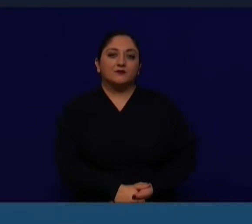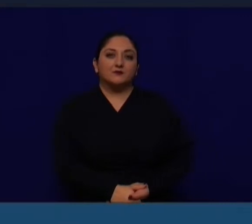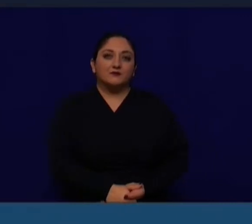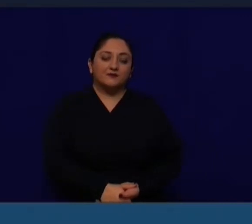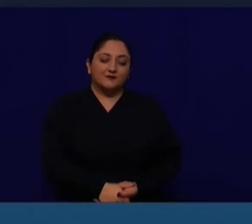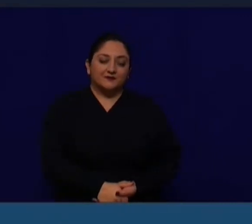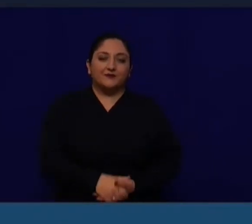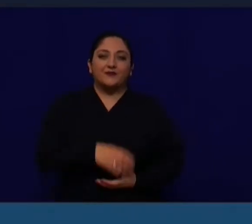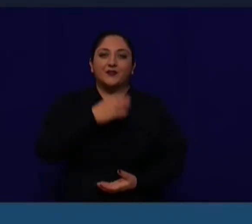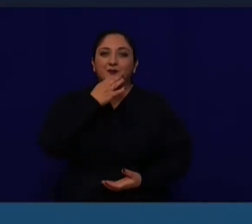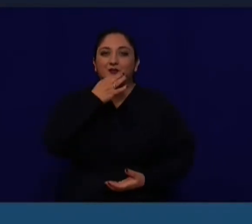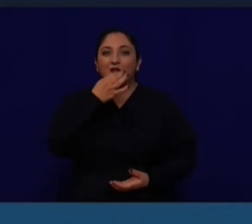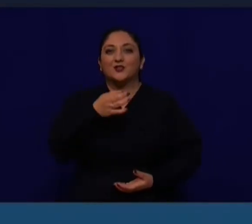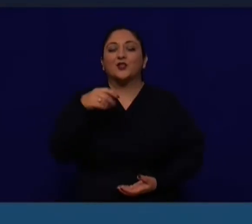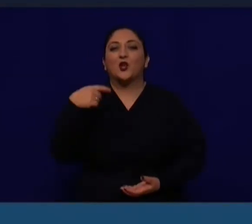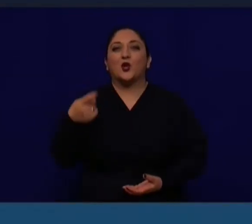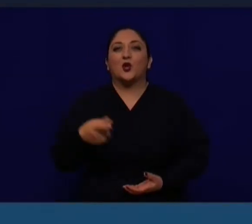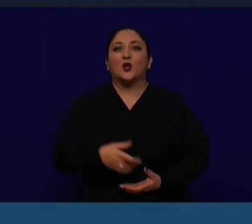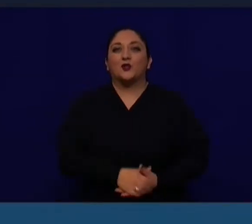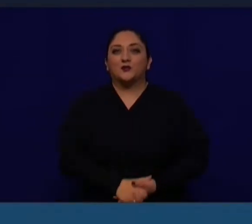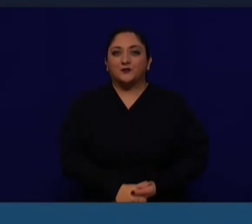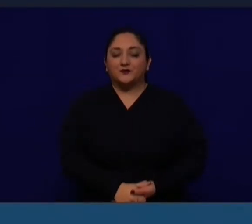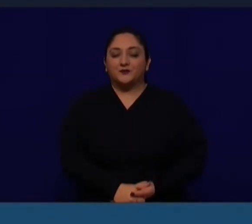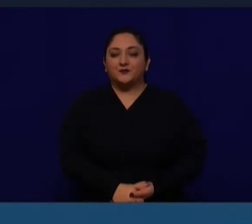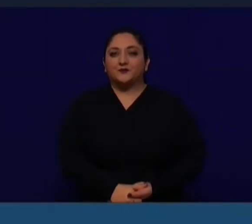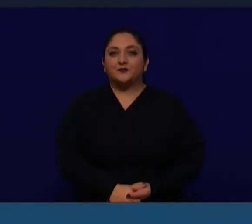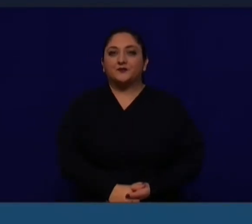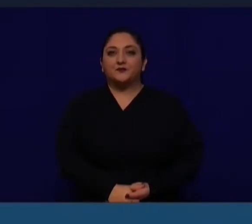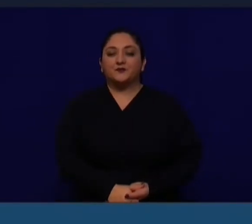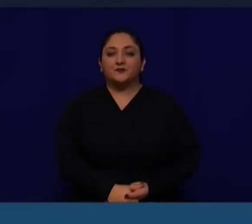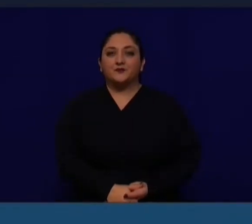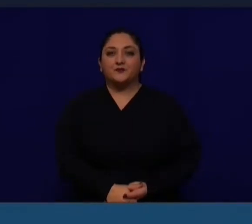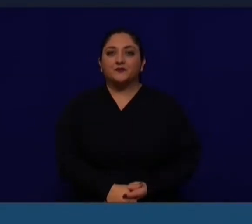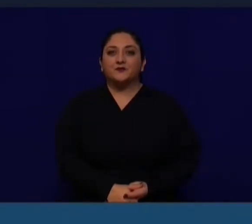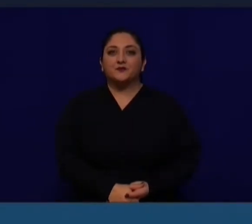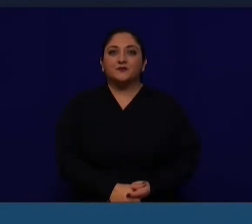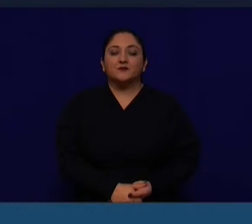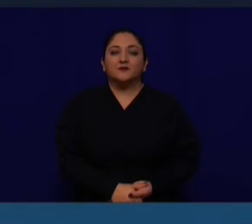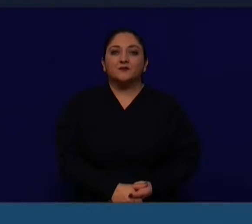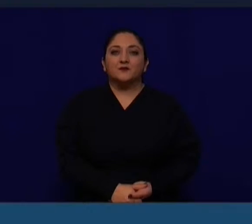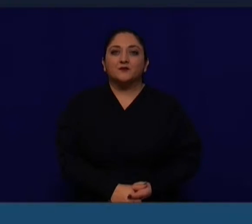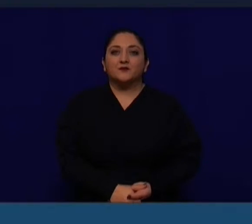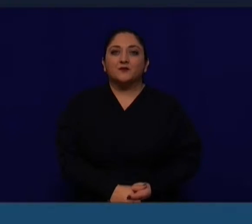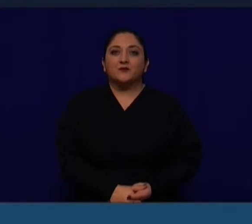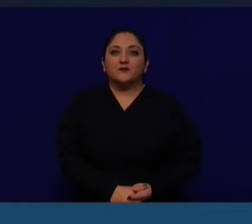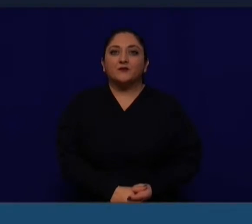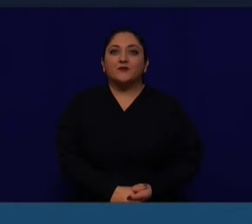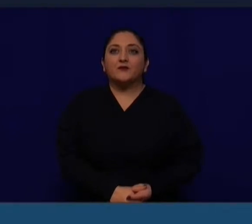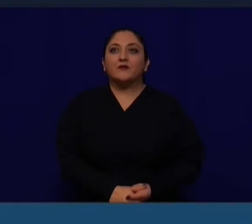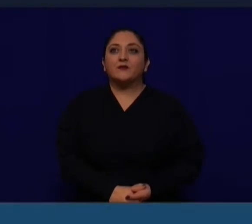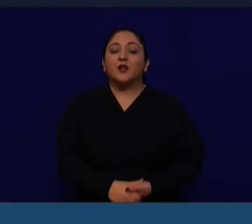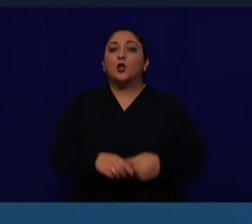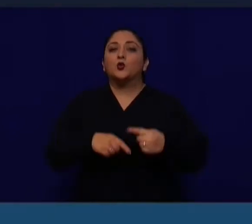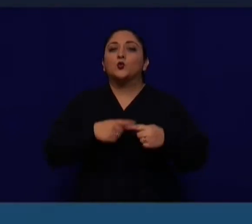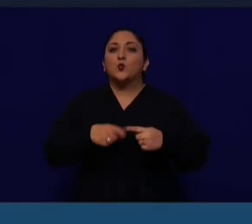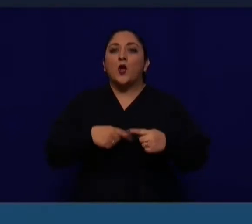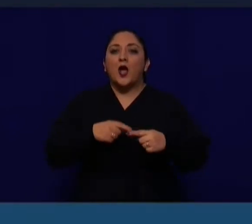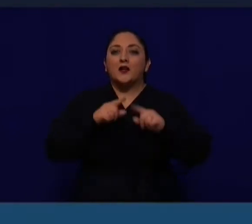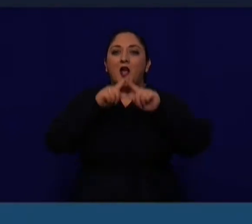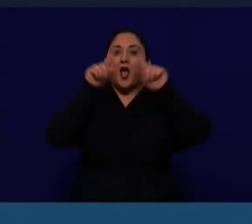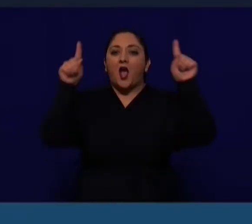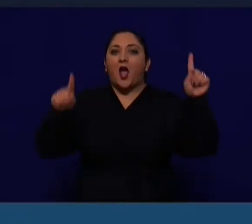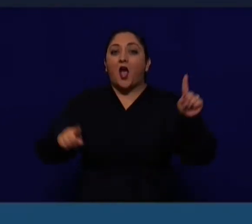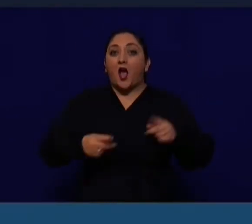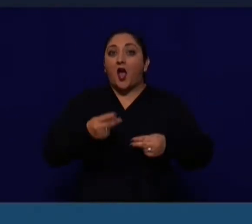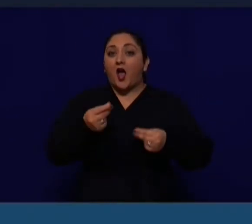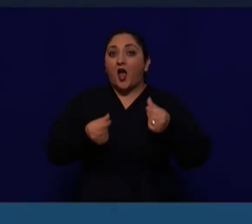Good afternoon, Amy Borch minn Newsbook. 3 mistoqsijiet. L-ewwel waħda dwar kazinos u ħwienet tal-lob. Jirriżulta